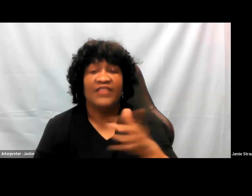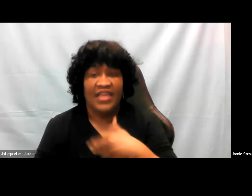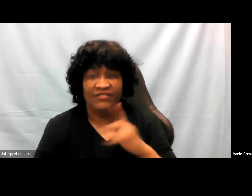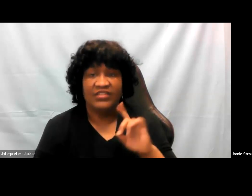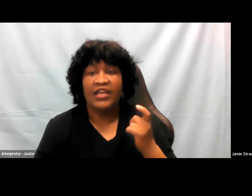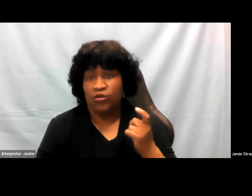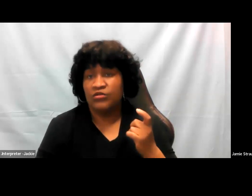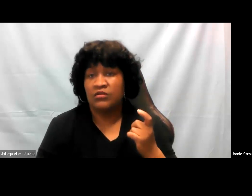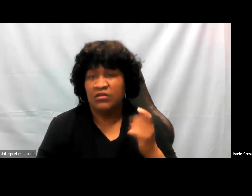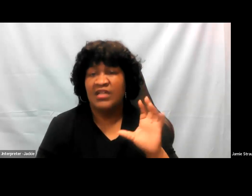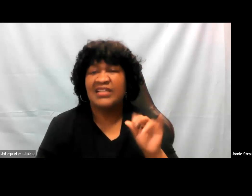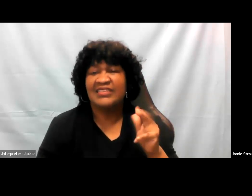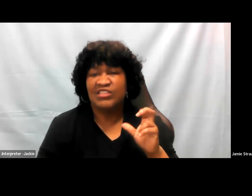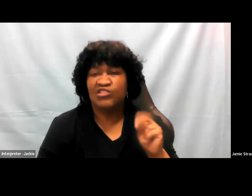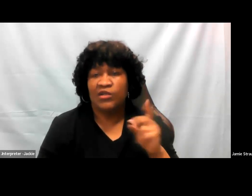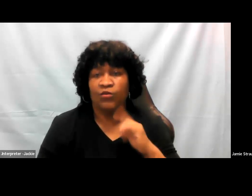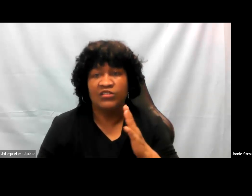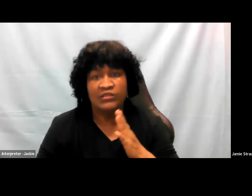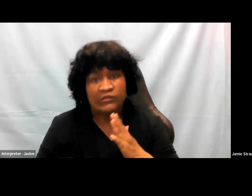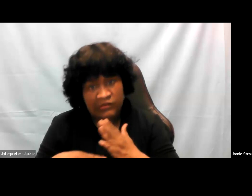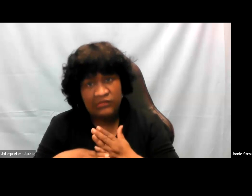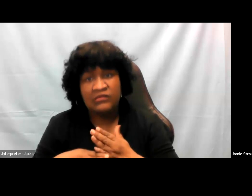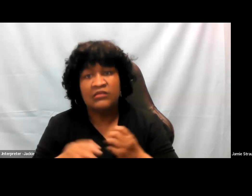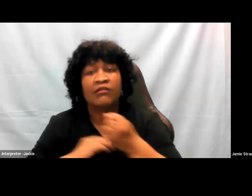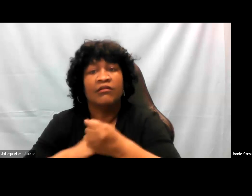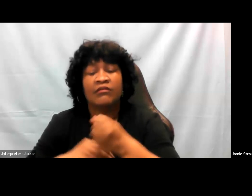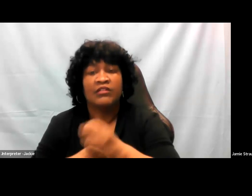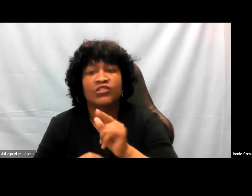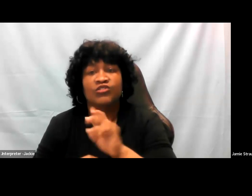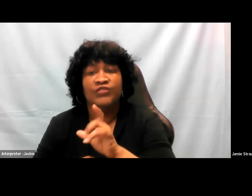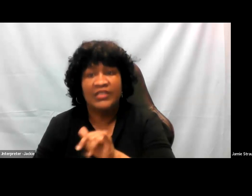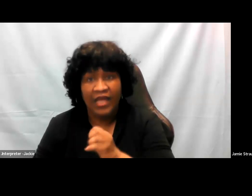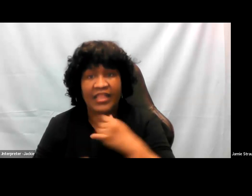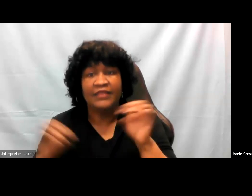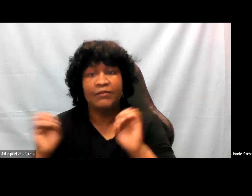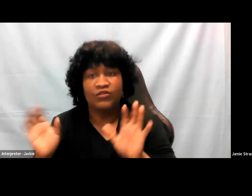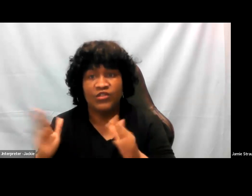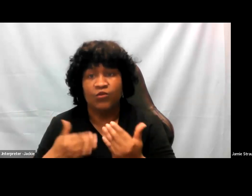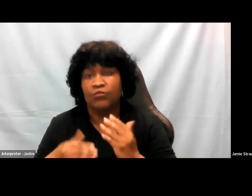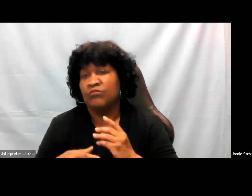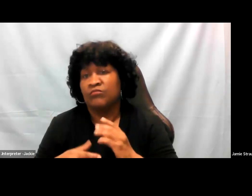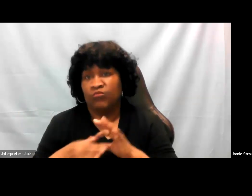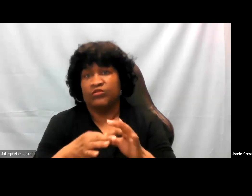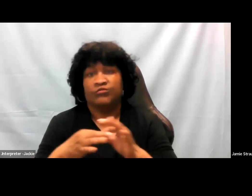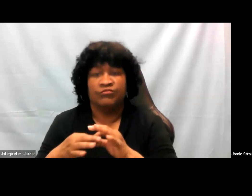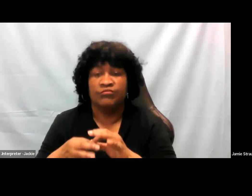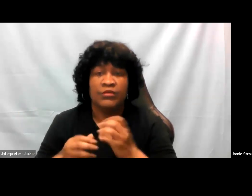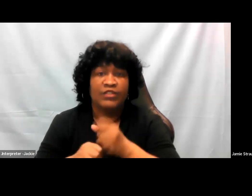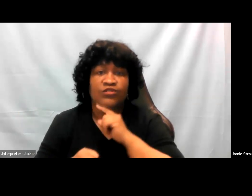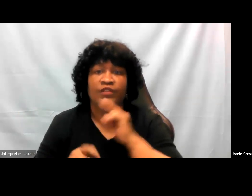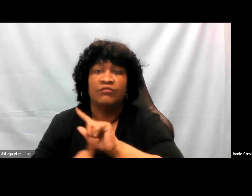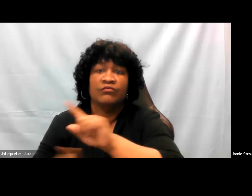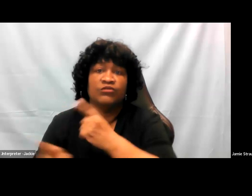health condition. So we want to interrupt that pipeline to juvie and that pipeline to the emergency room. Great, thanks so much,